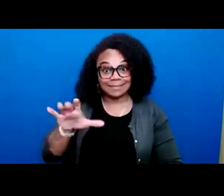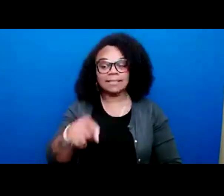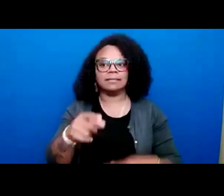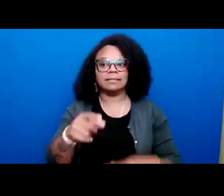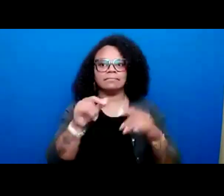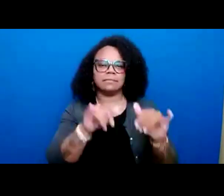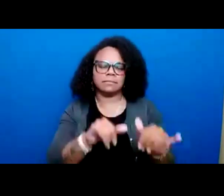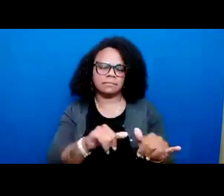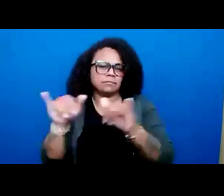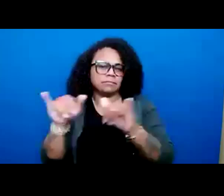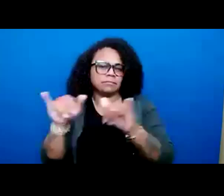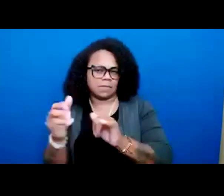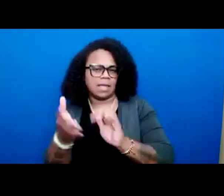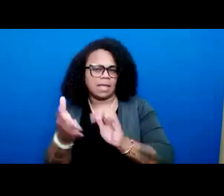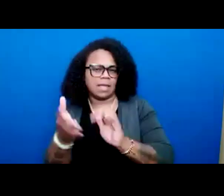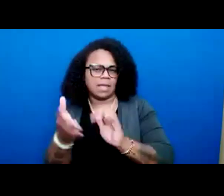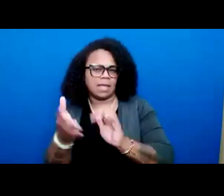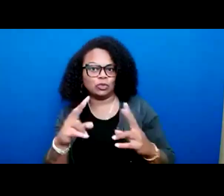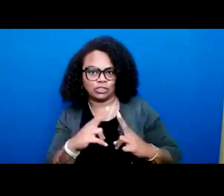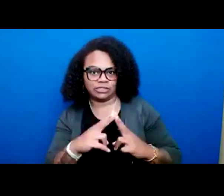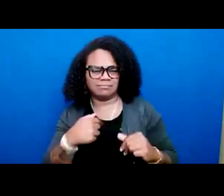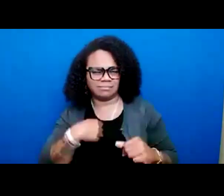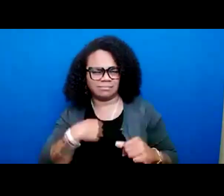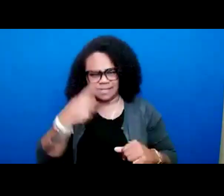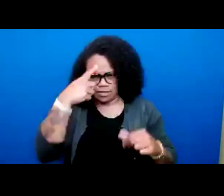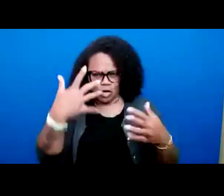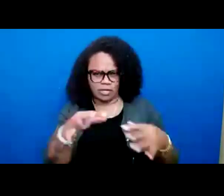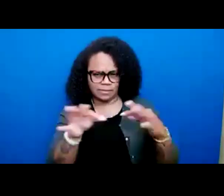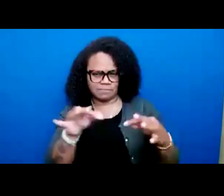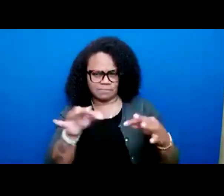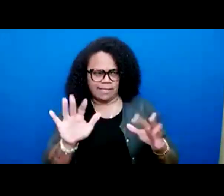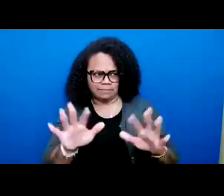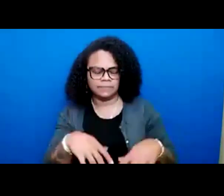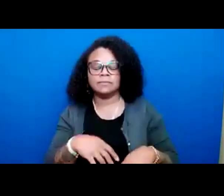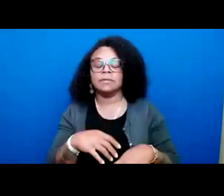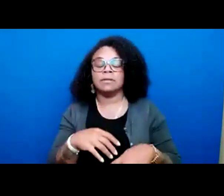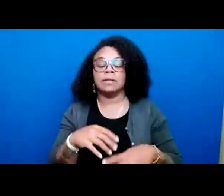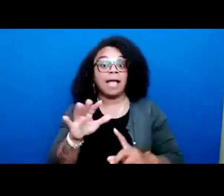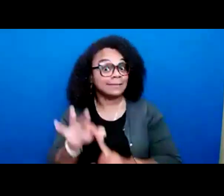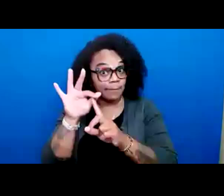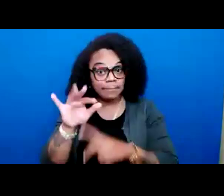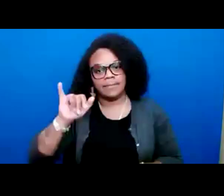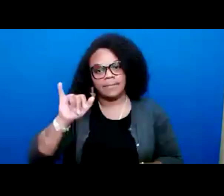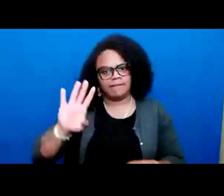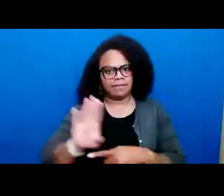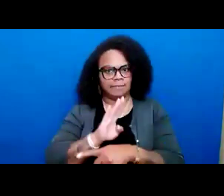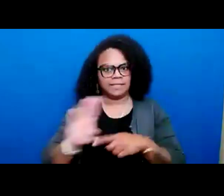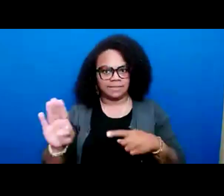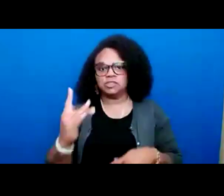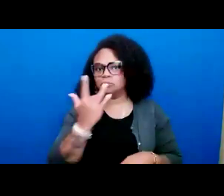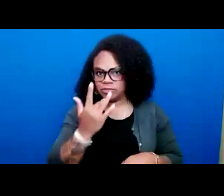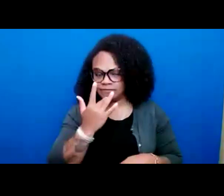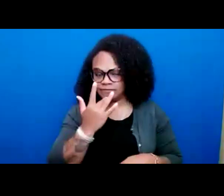they operate like partnerships. I think I mentioned that earlier, unless the business elects to be taxed as an